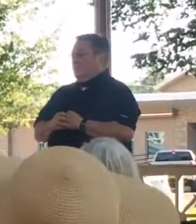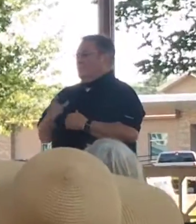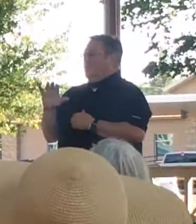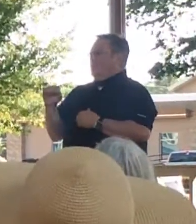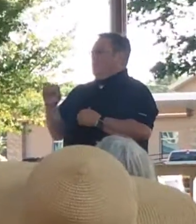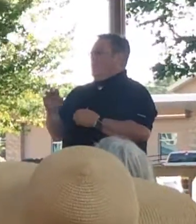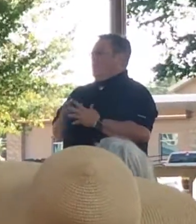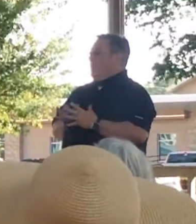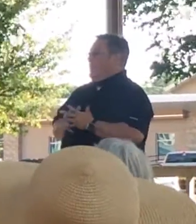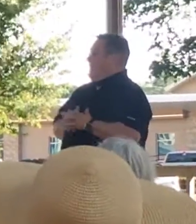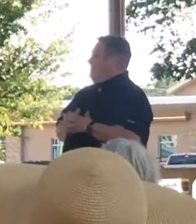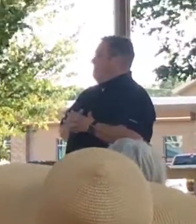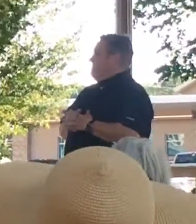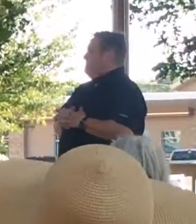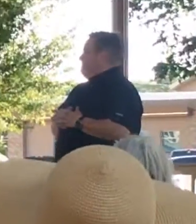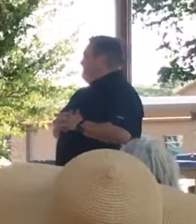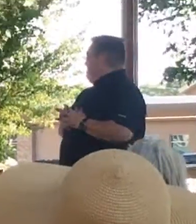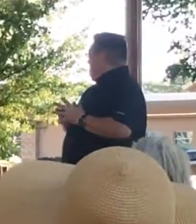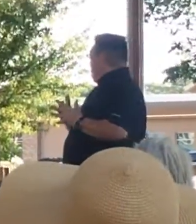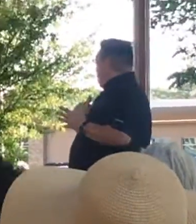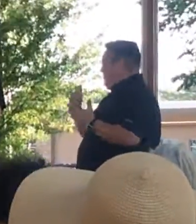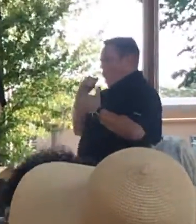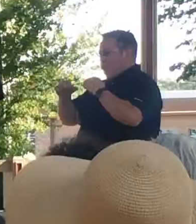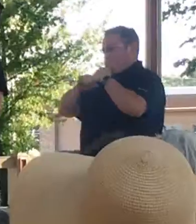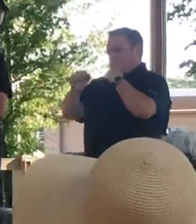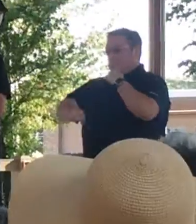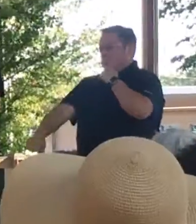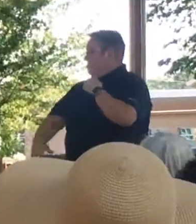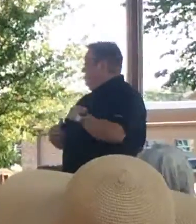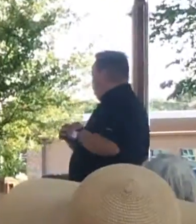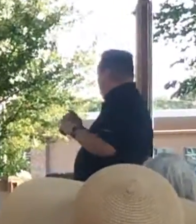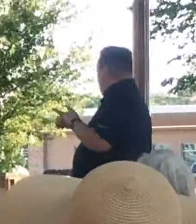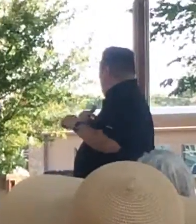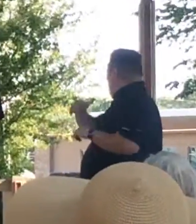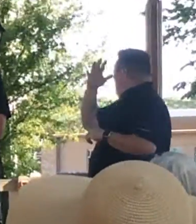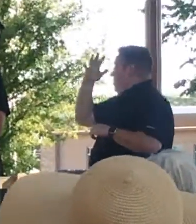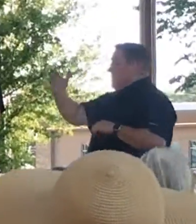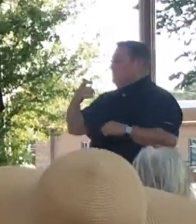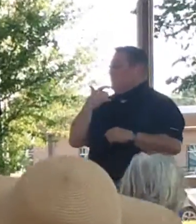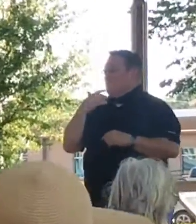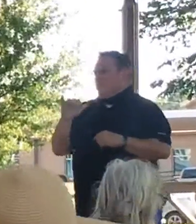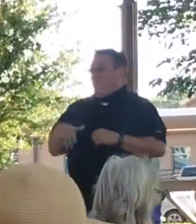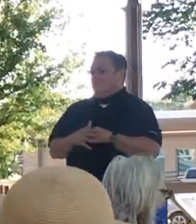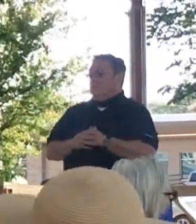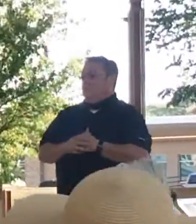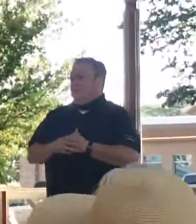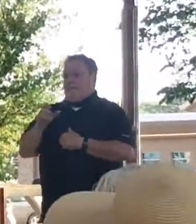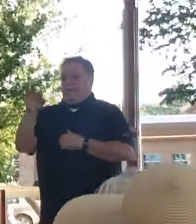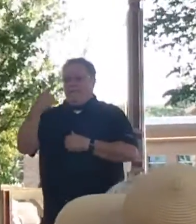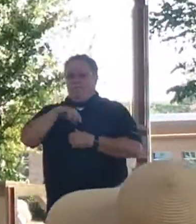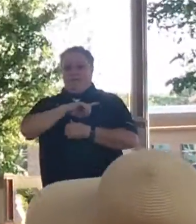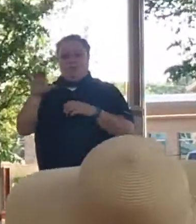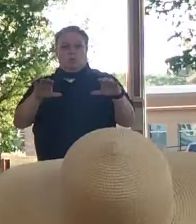So, I won't drag this out too long, but I will say that if we can